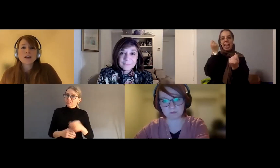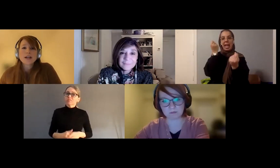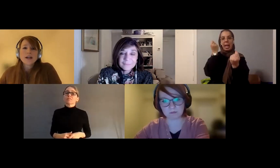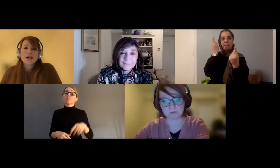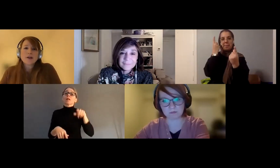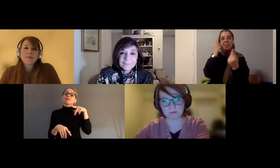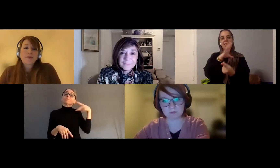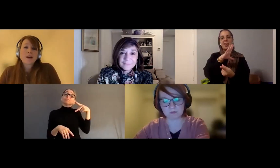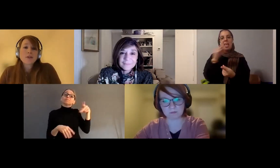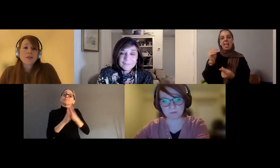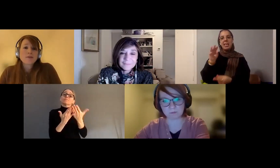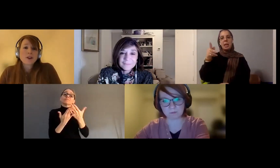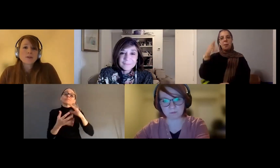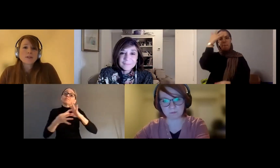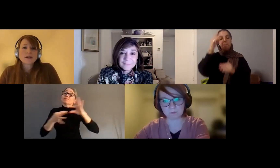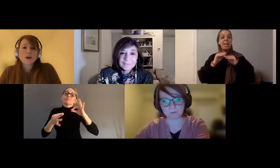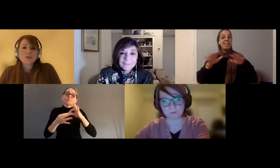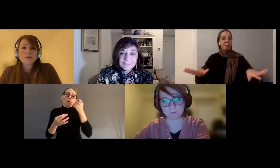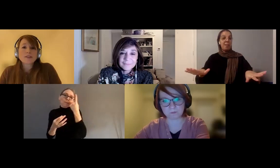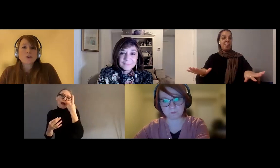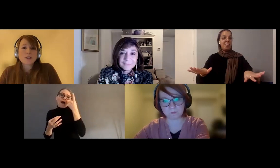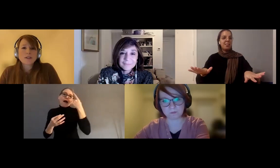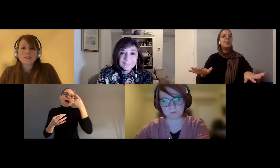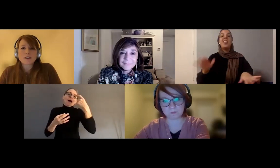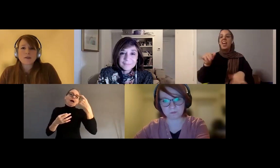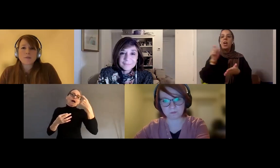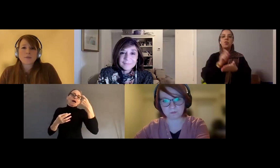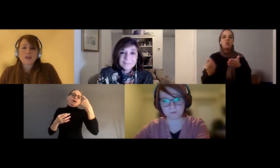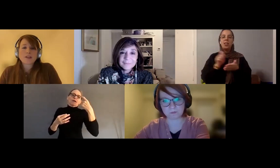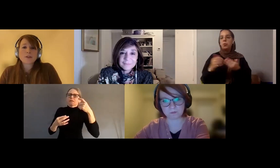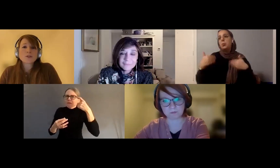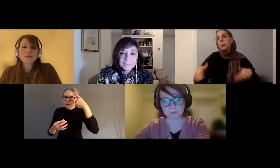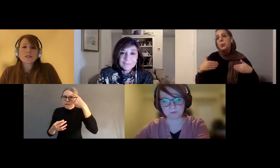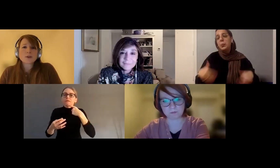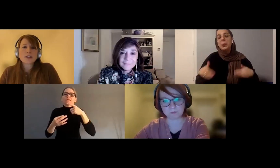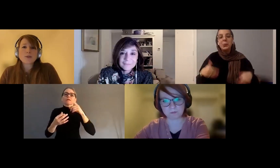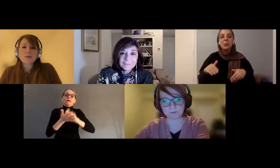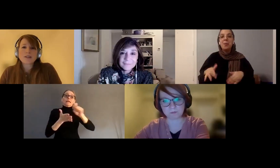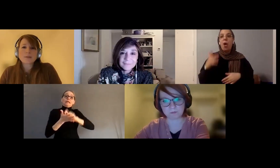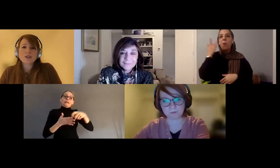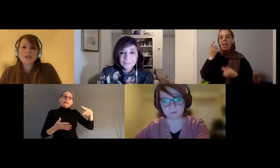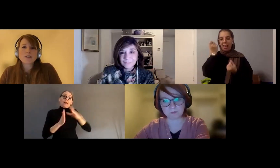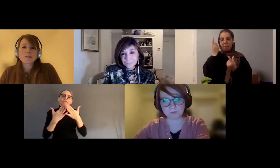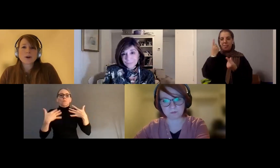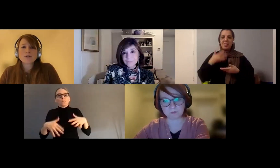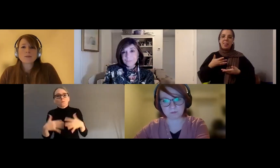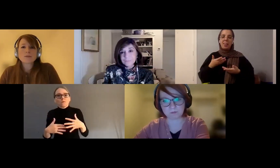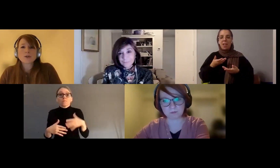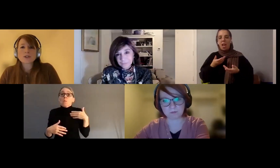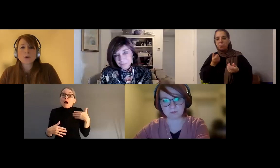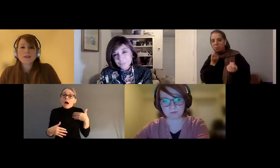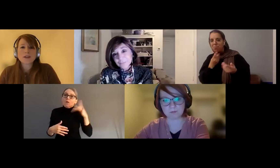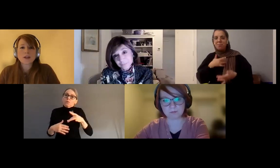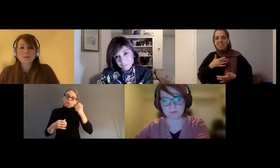also. But empathy flows and goes by screens. And there was also this, what happened to the exhibition and the symposium